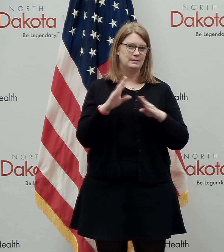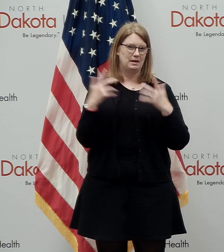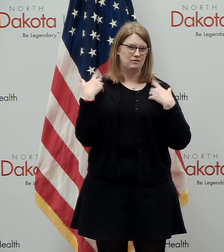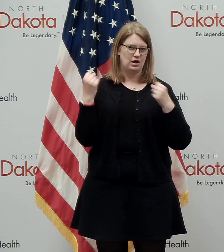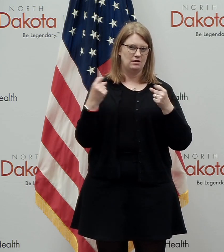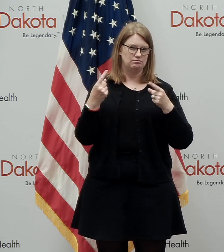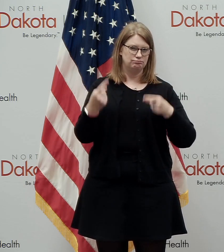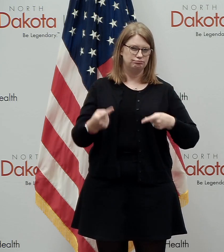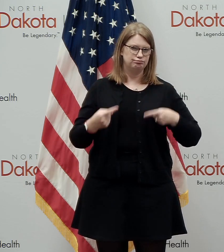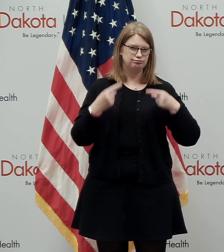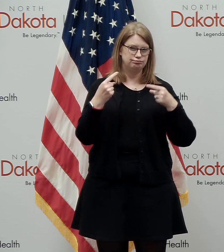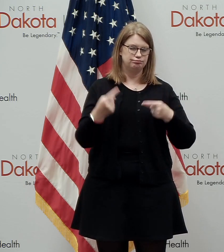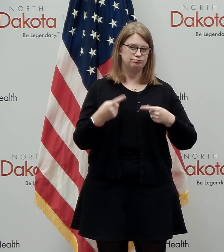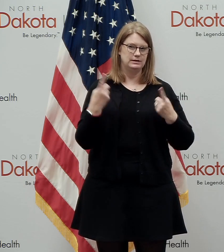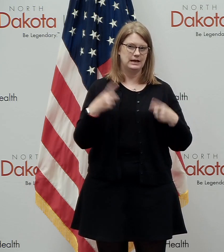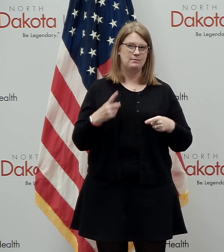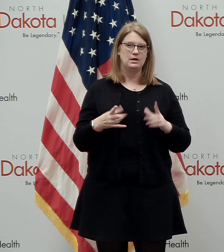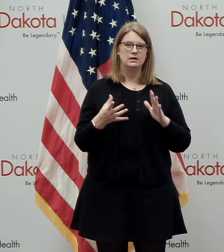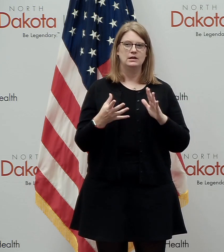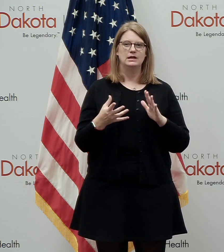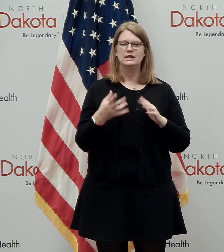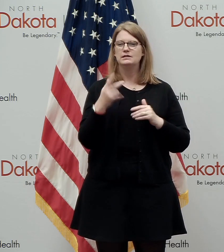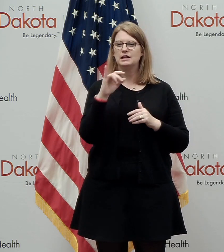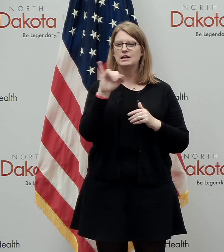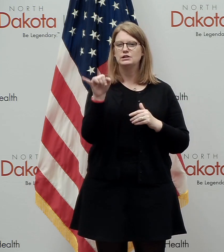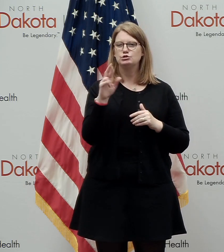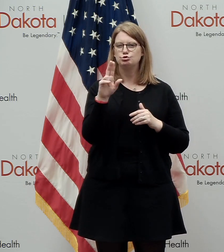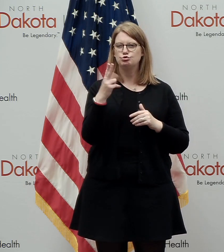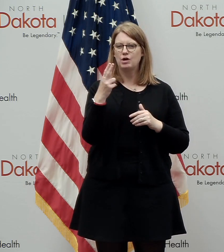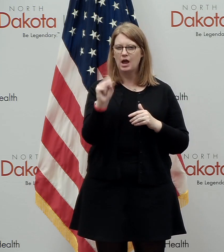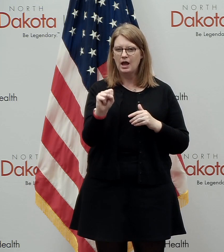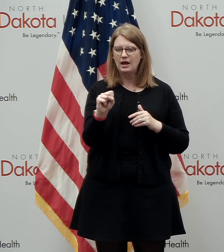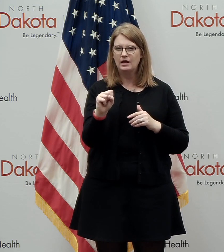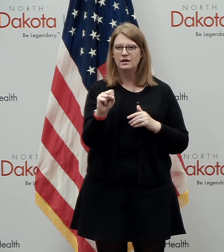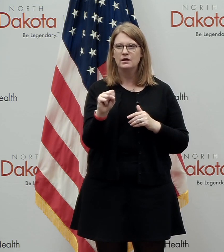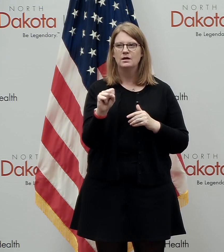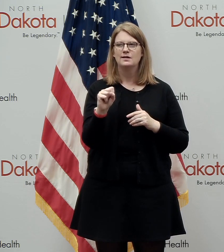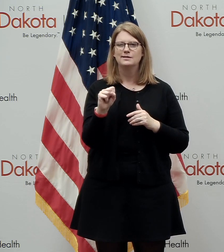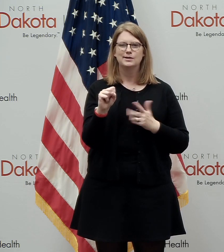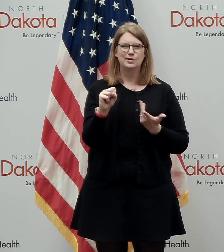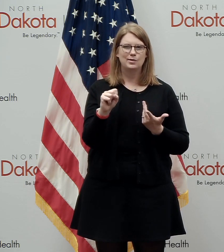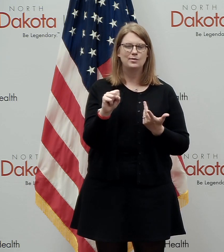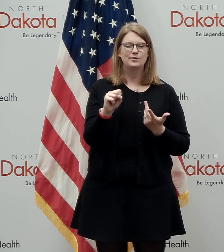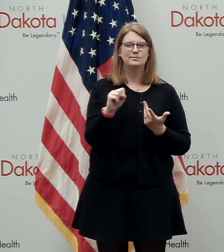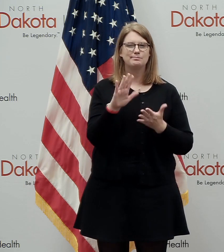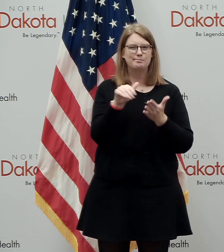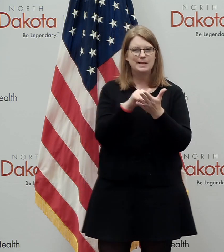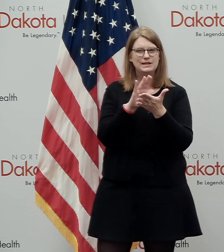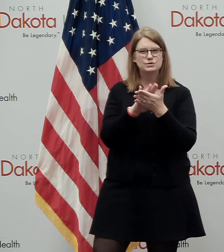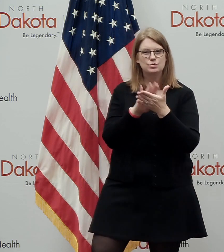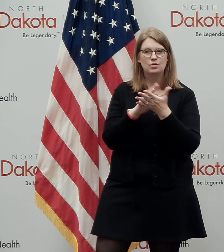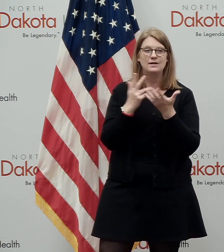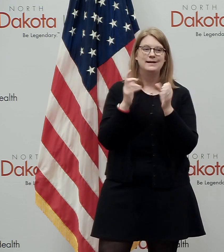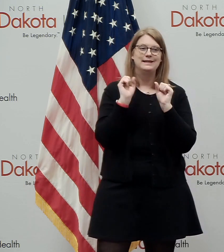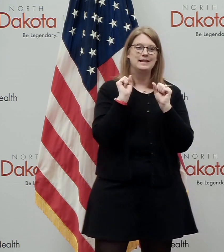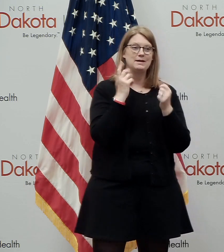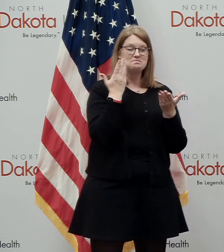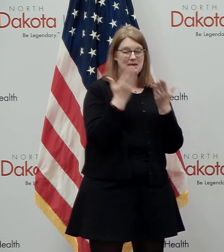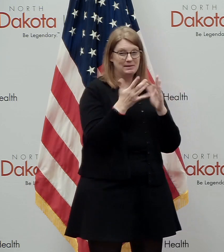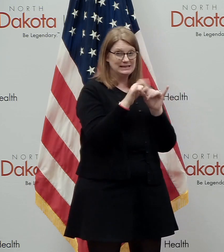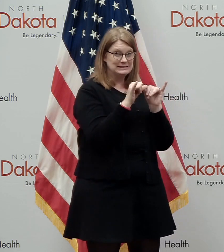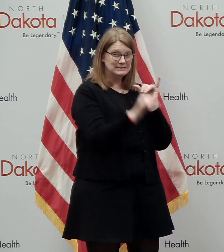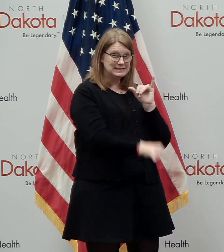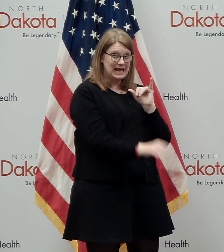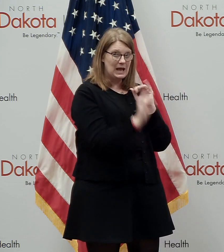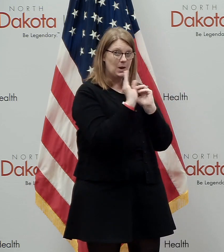in junior high aged kids. Those are kids that might be most at risk. They might legally be able to stay at home alone, but